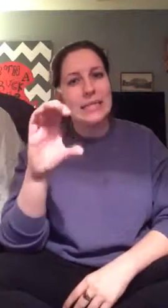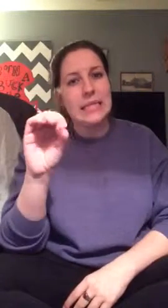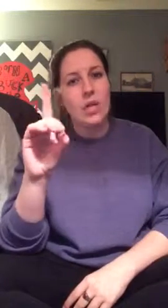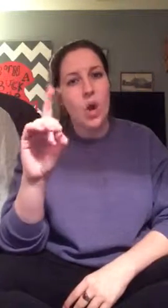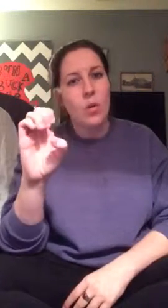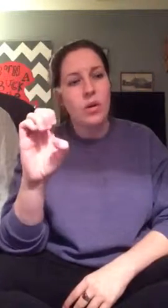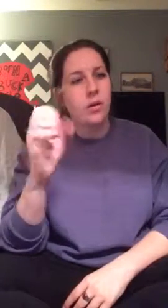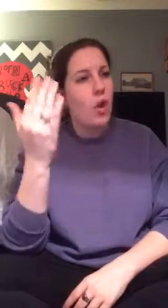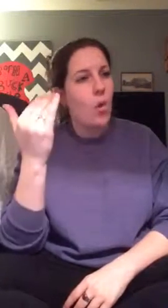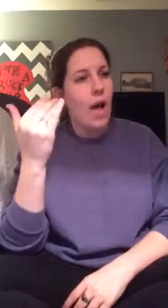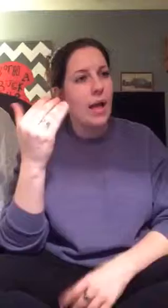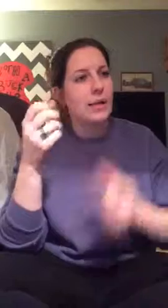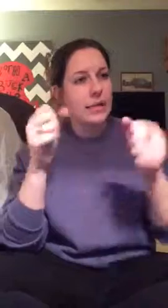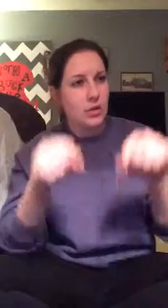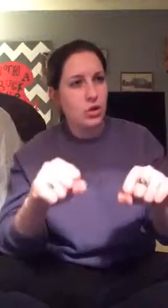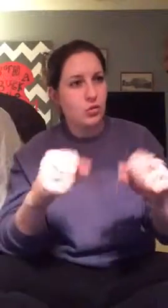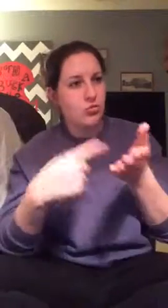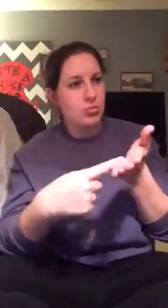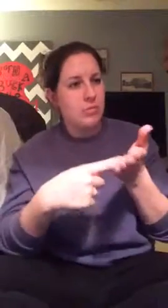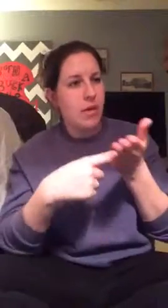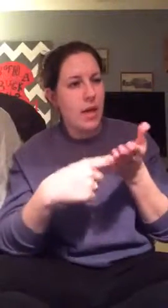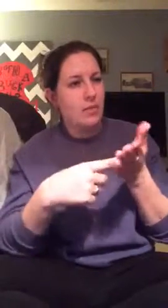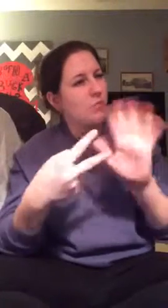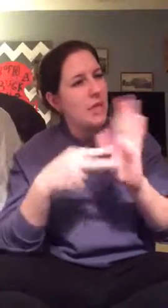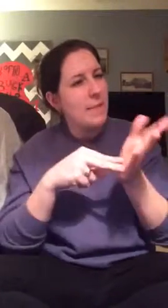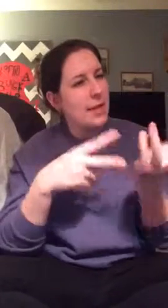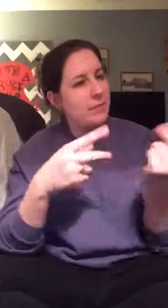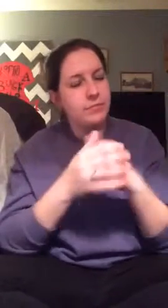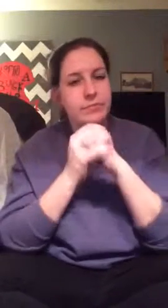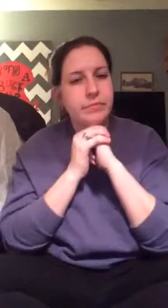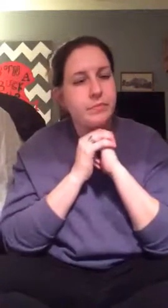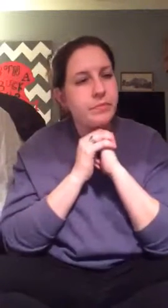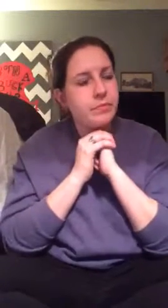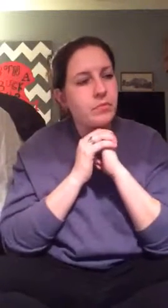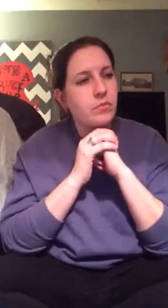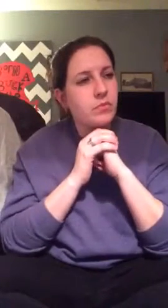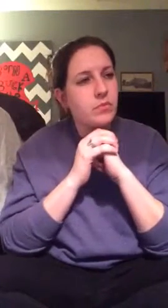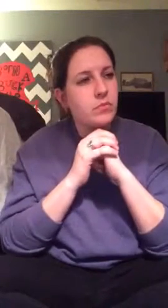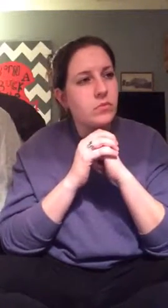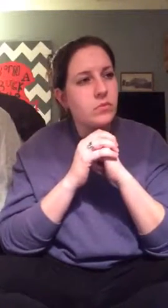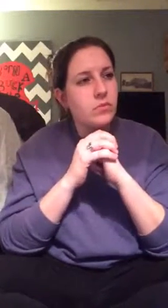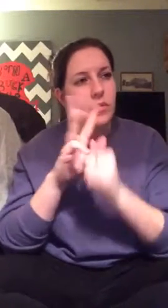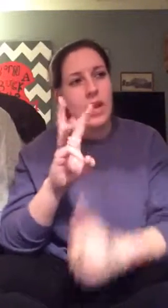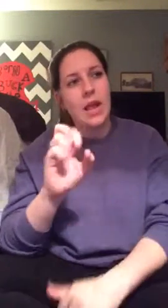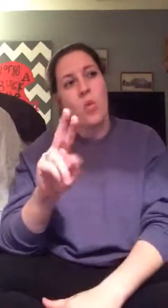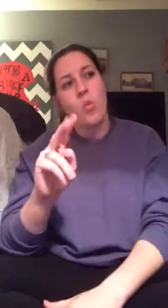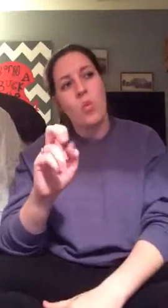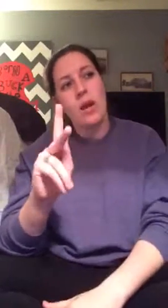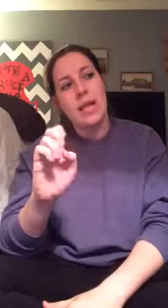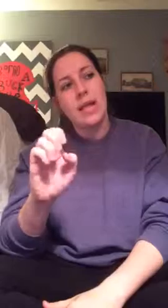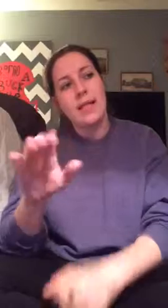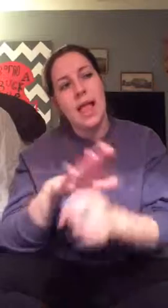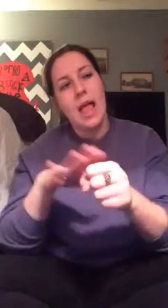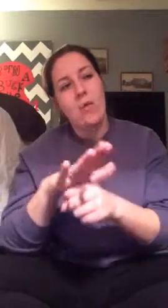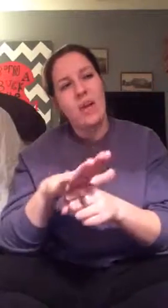it decoded in Broca's area? What do they mean by decoded here? In Wernicke's area, it makes sense. They decode meaning, they